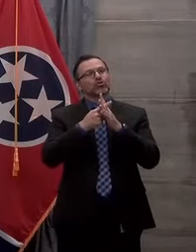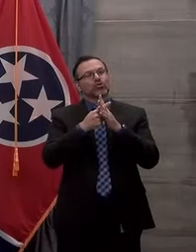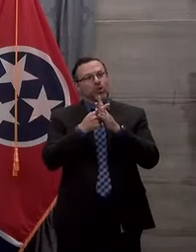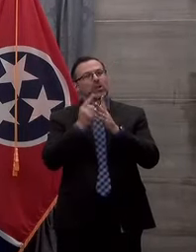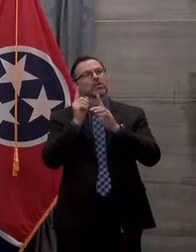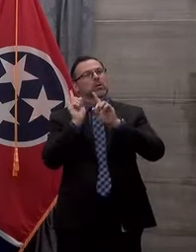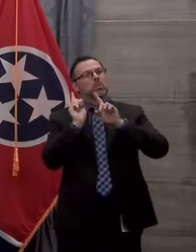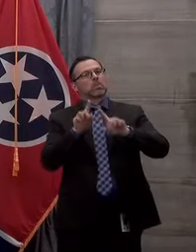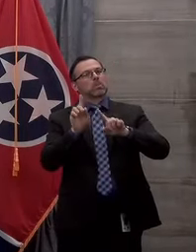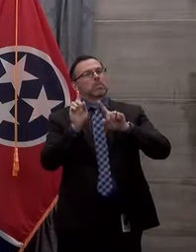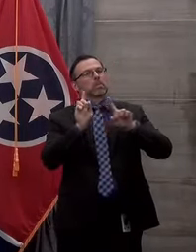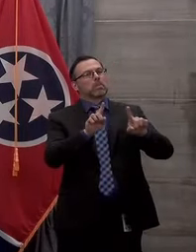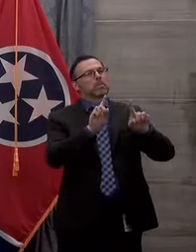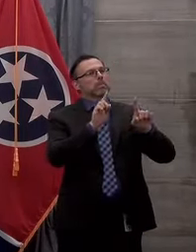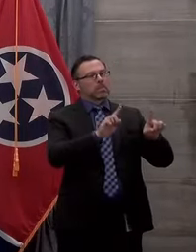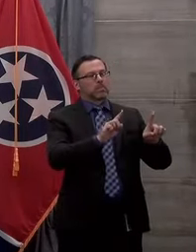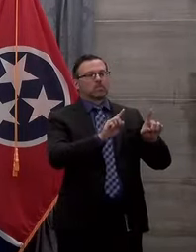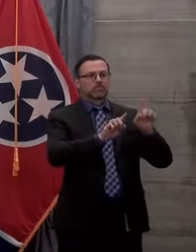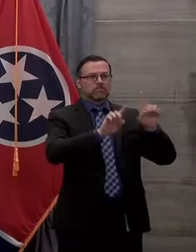place,